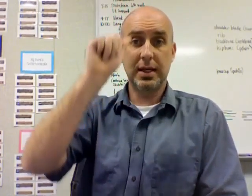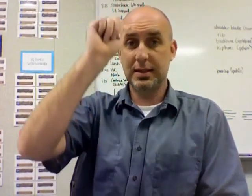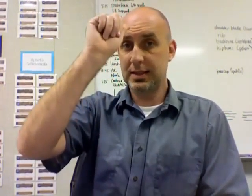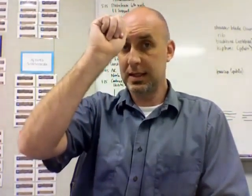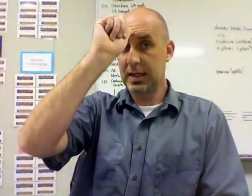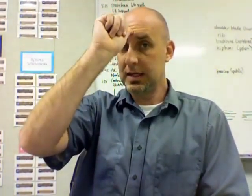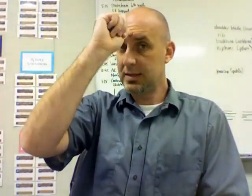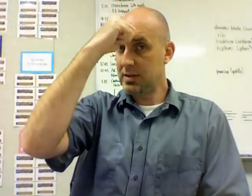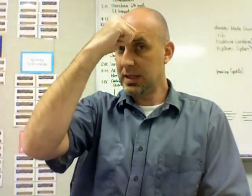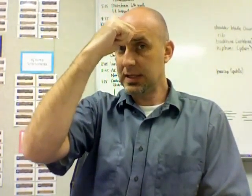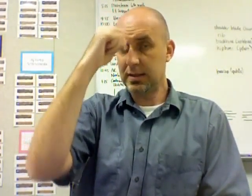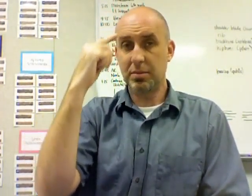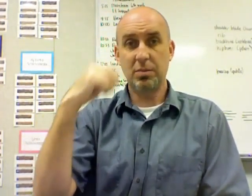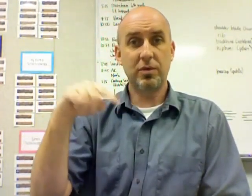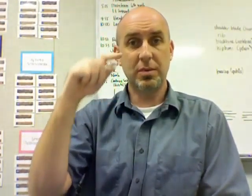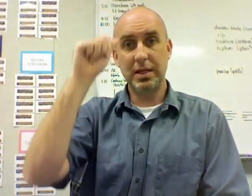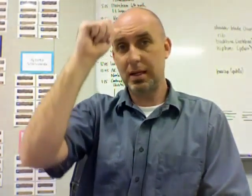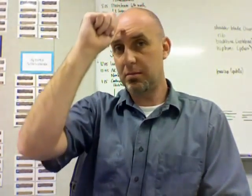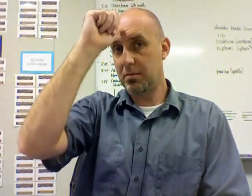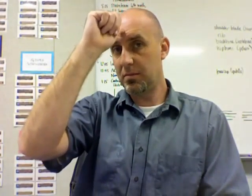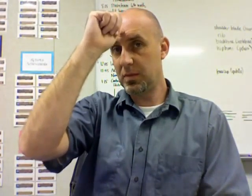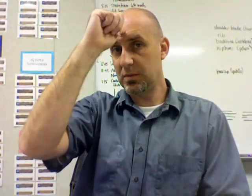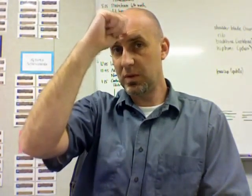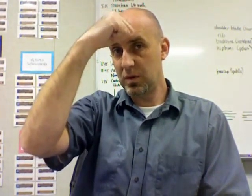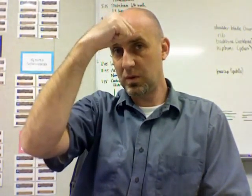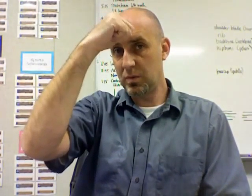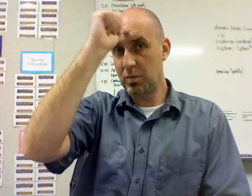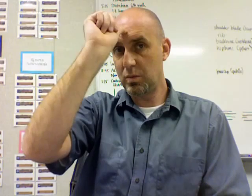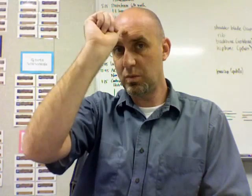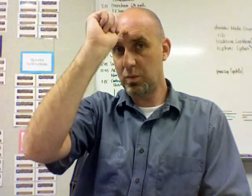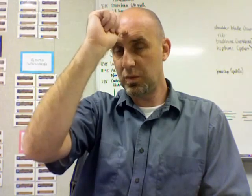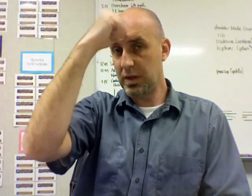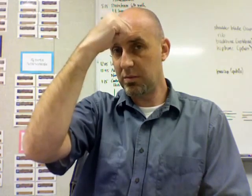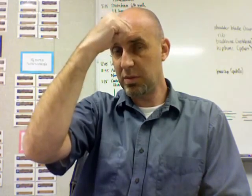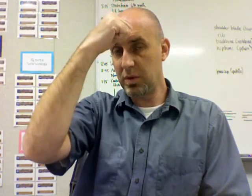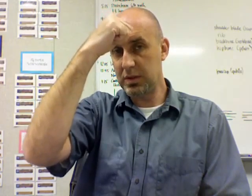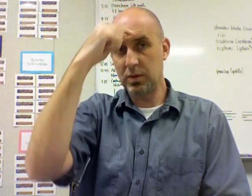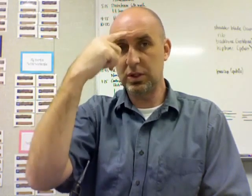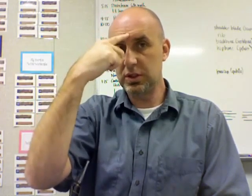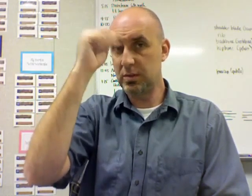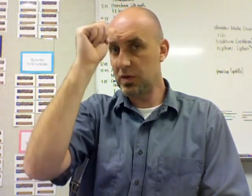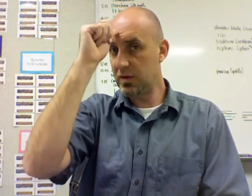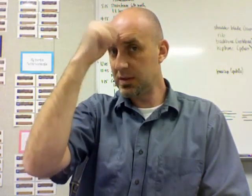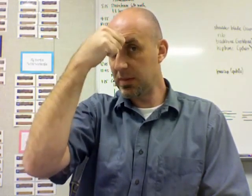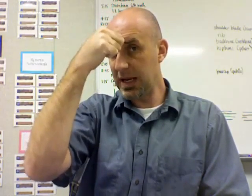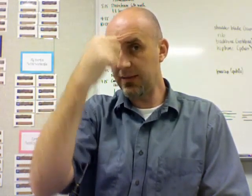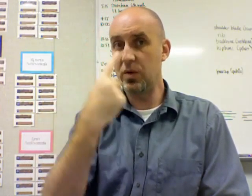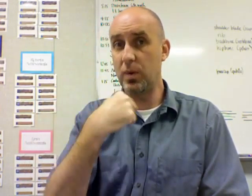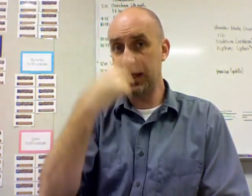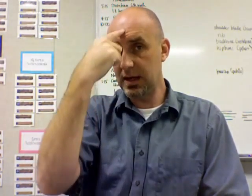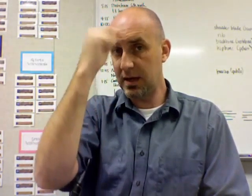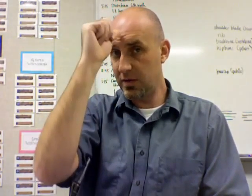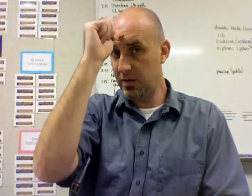nice. Just like people from India, some of the people as a religious observance might have the red dot on their